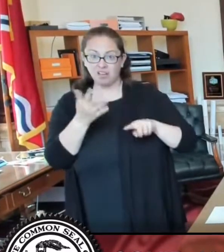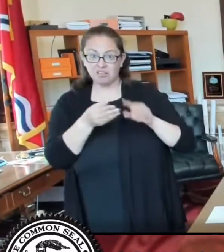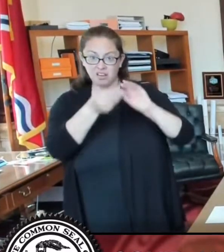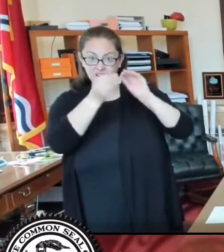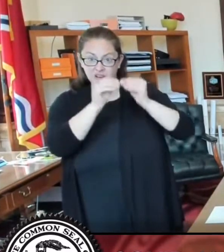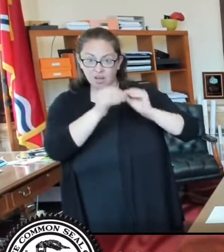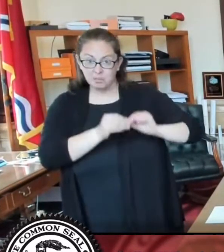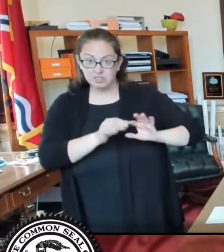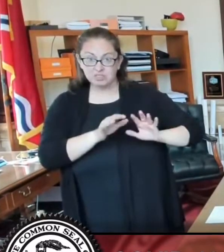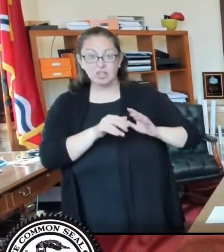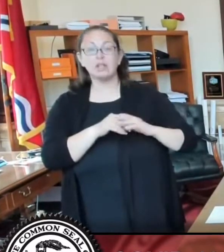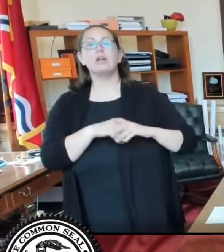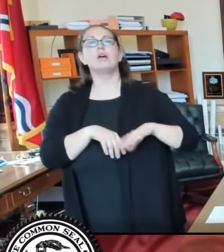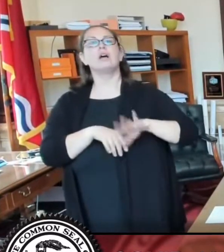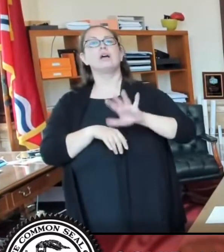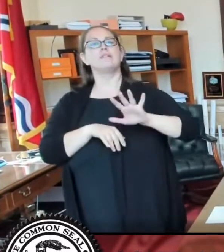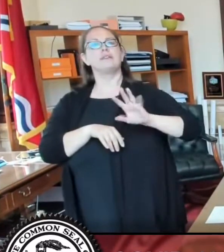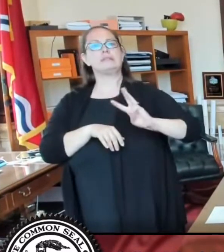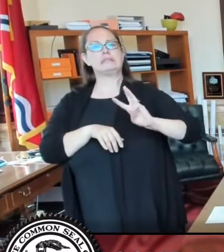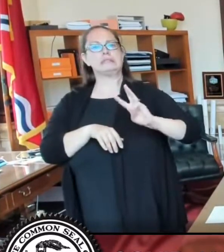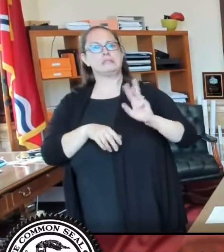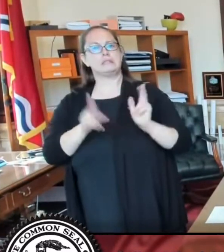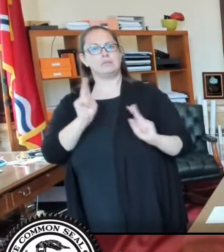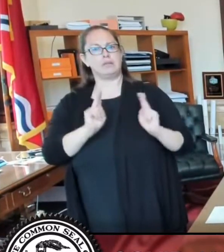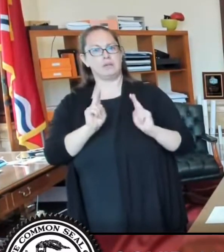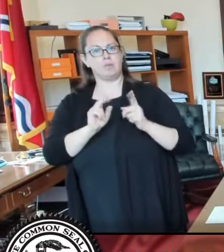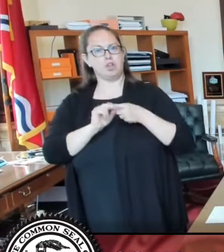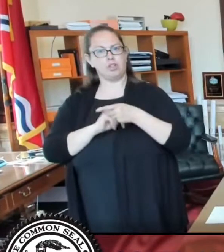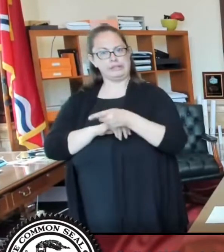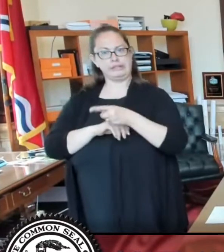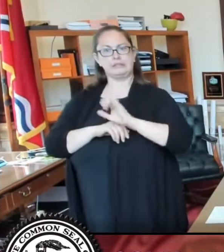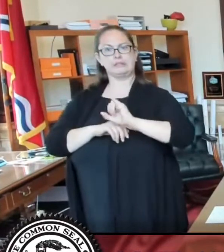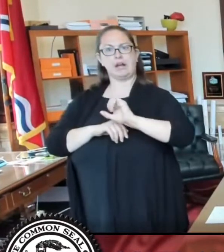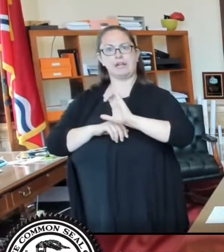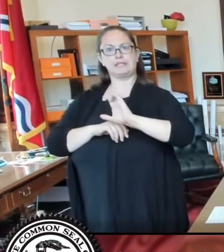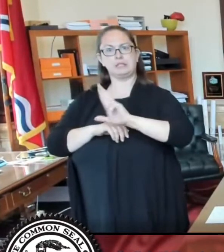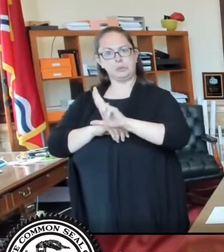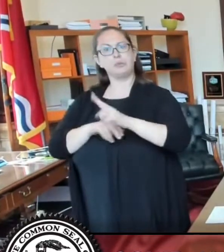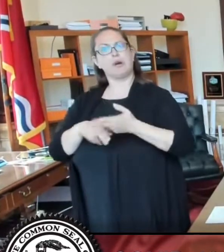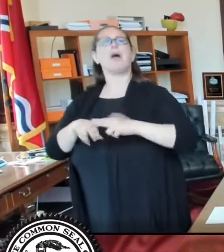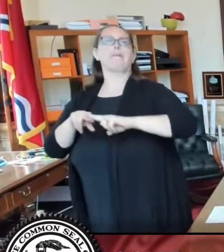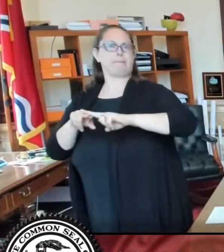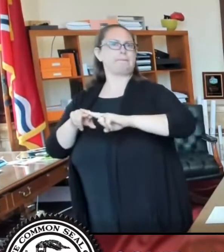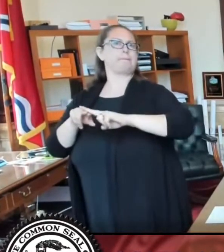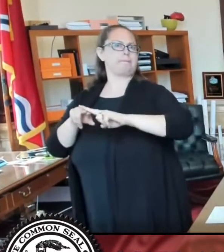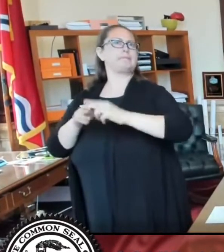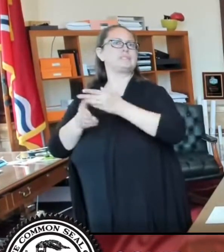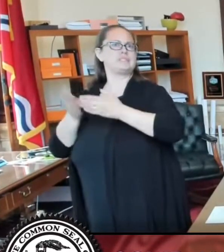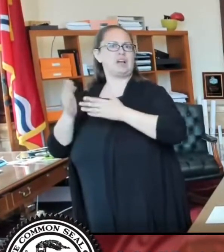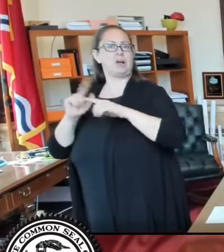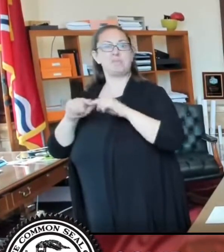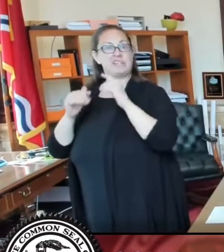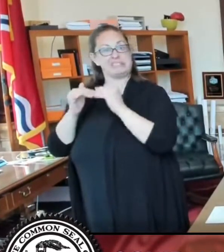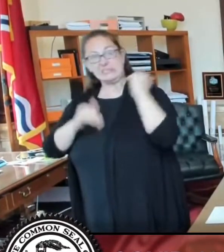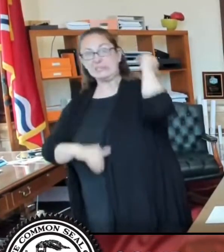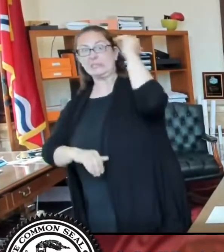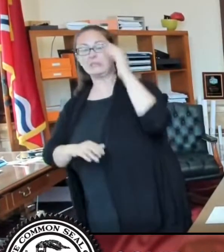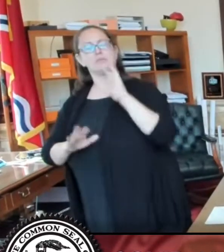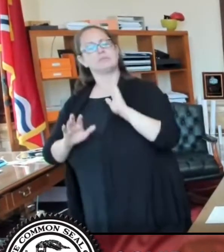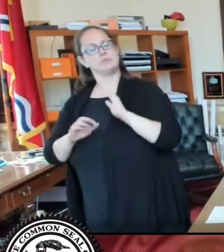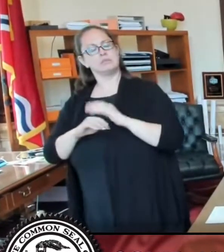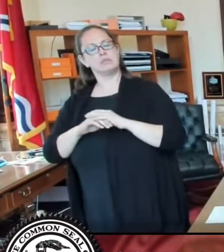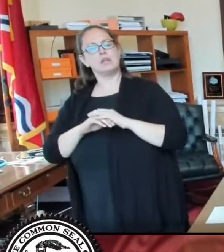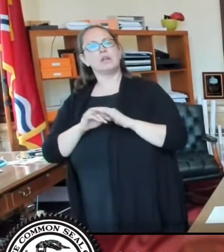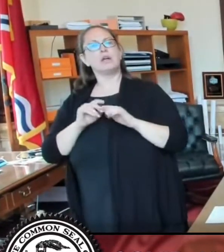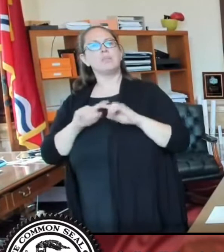have 56 people in the ICU. That's up a little bit, but not tremendously, and we are flat in terms of the number